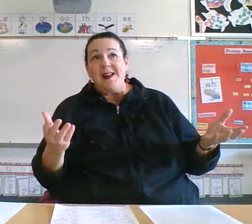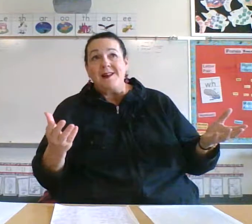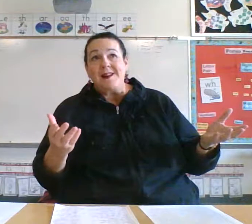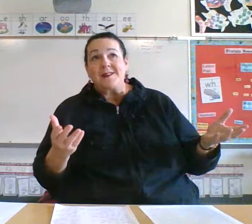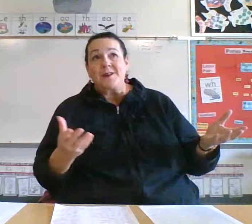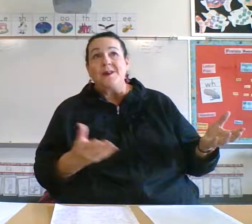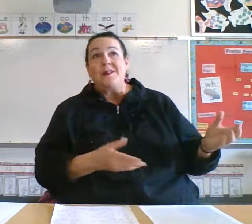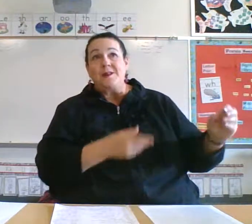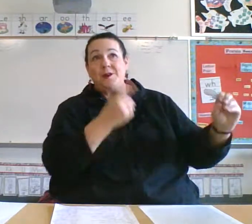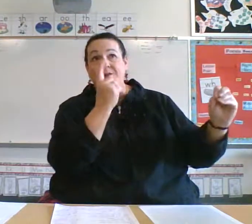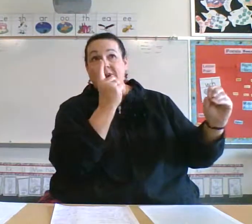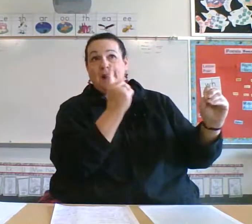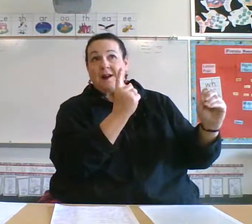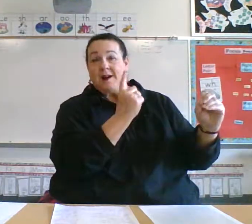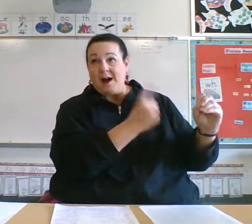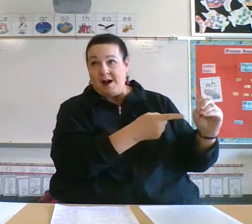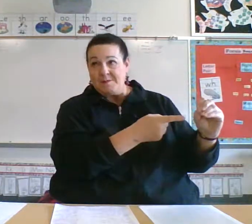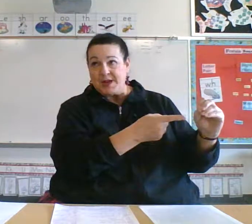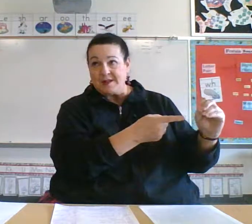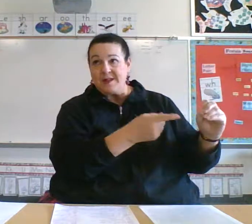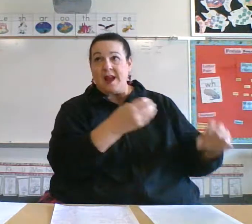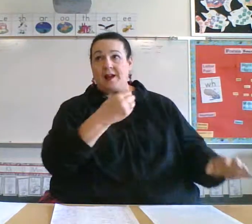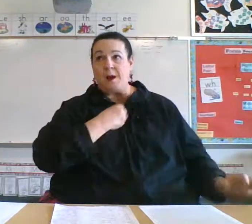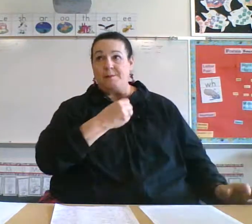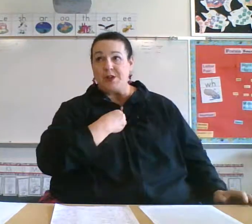it, then you've got object and object.